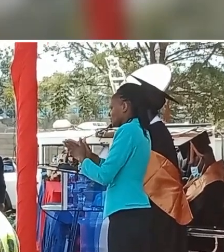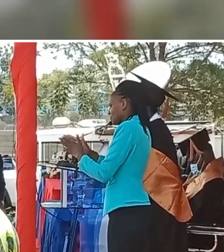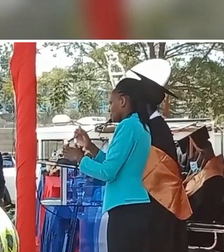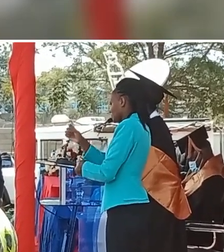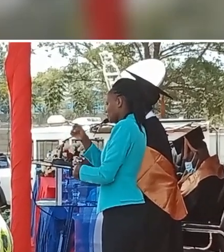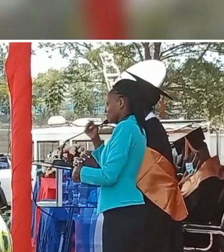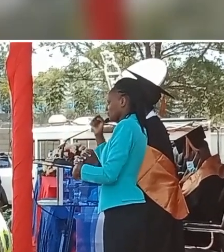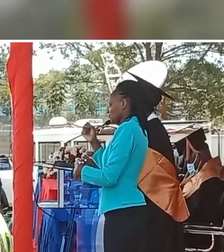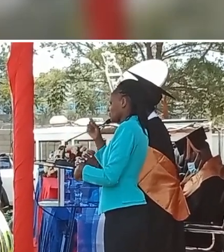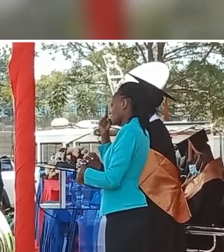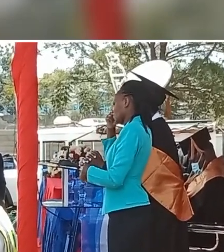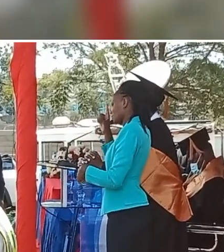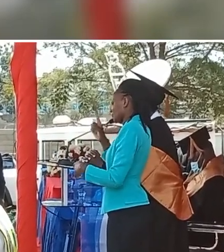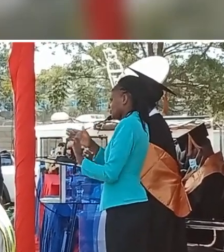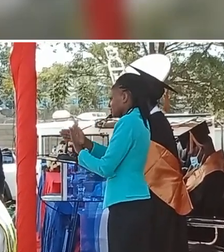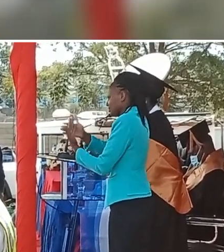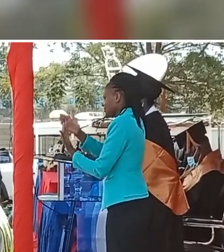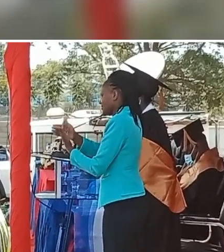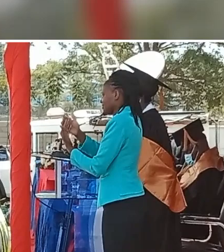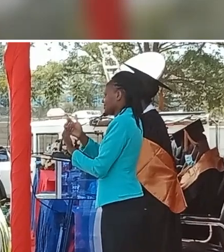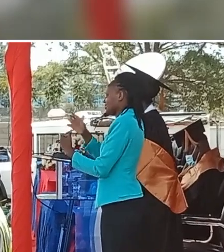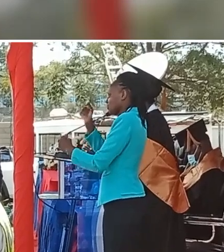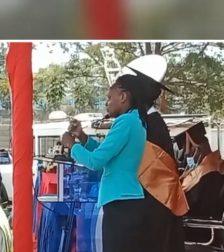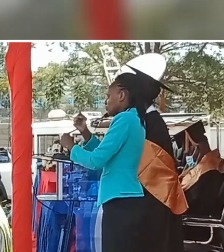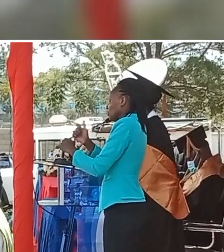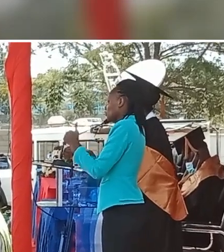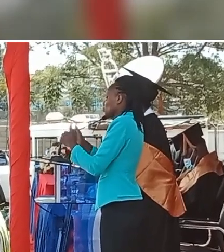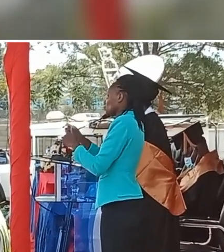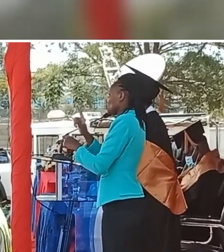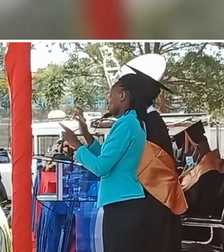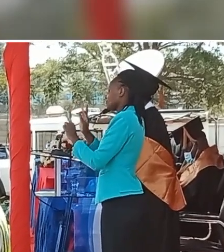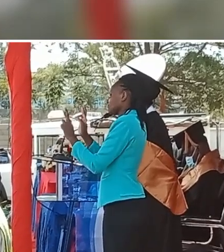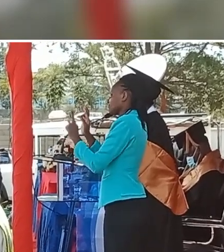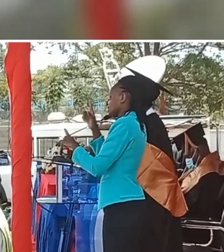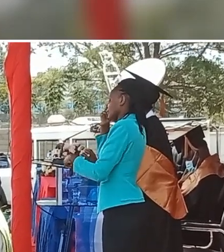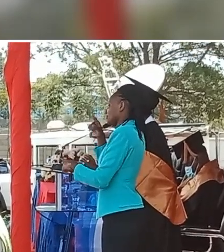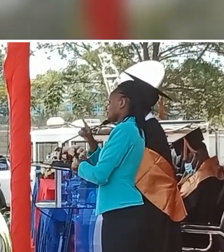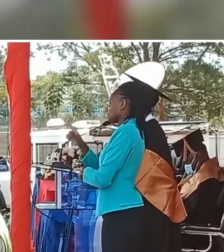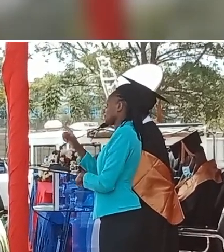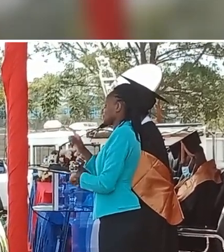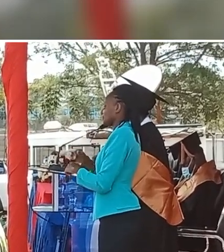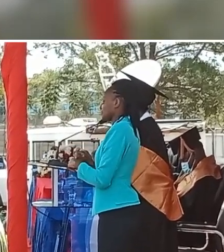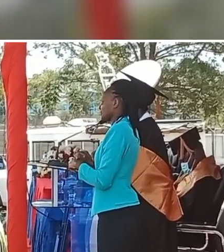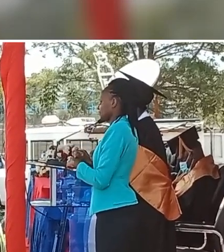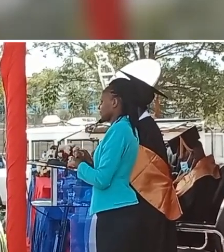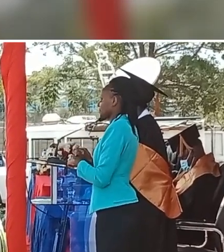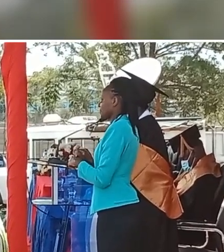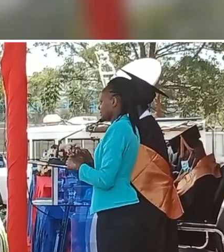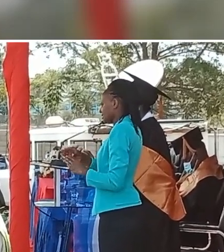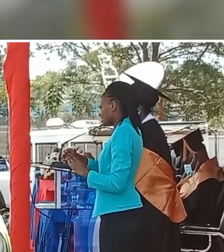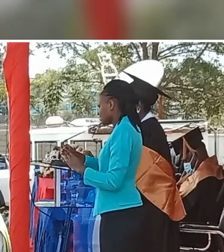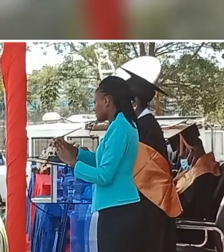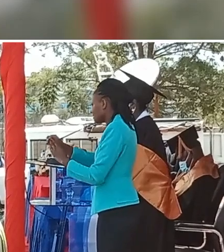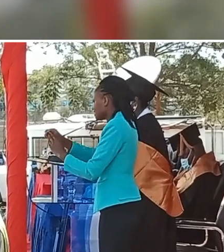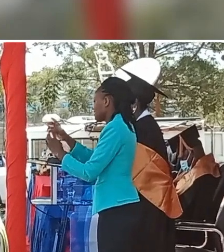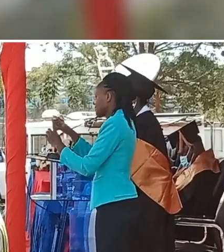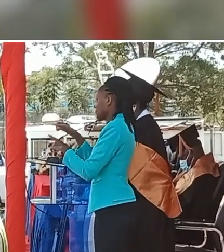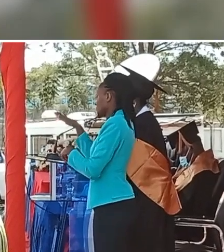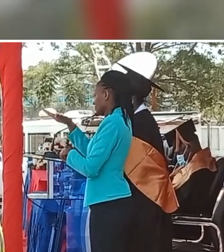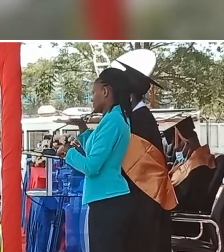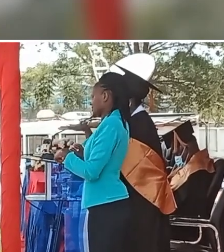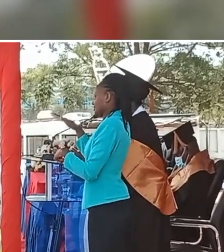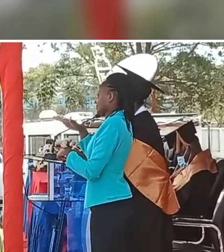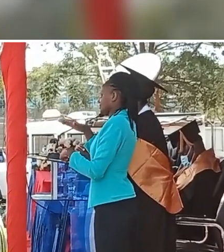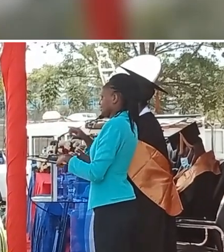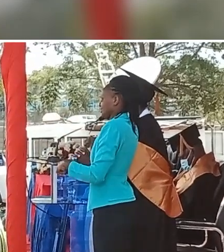favor. Thank you for the jobs you're preparing for them. Thank you for the place that you're leading them to. Thank you because